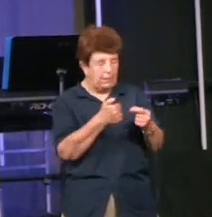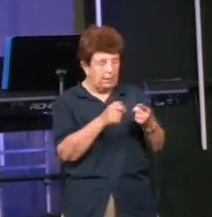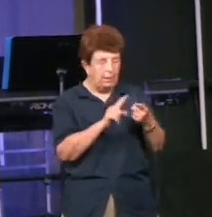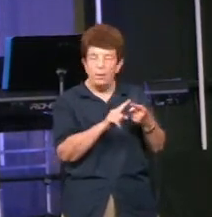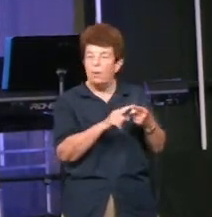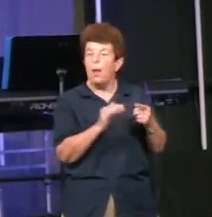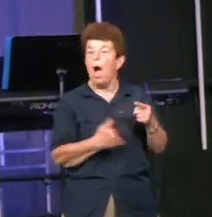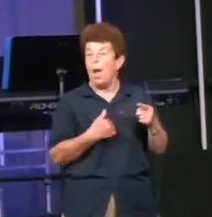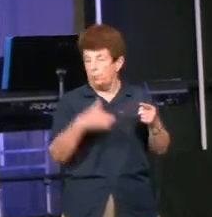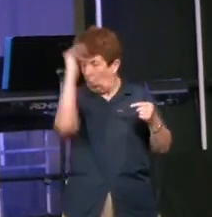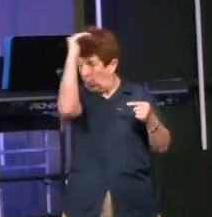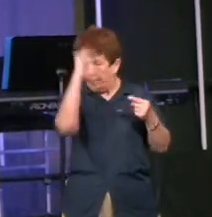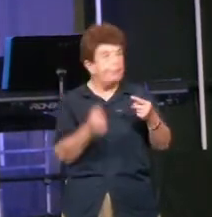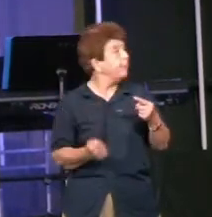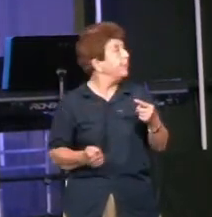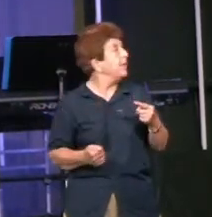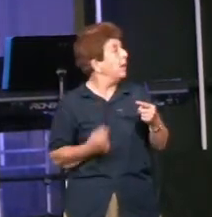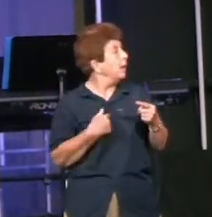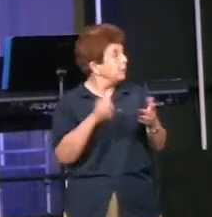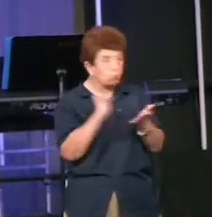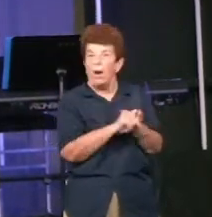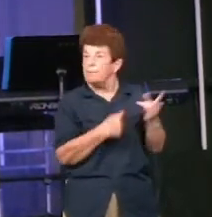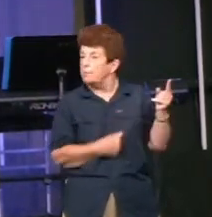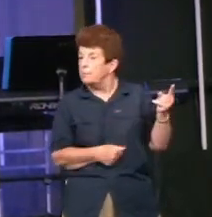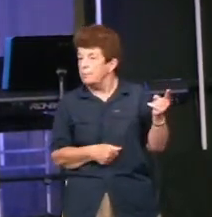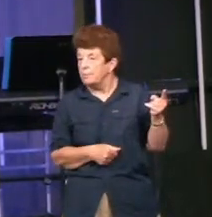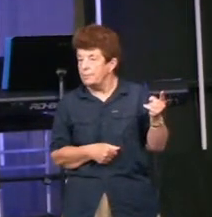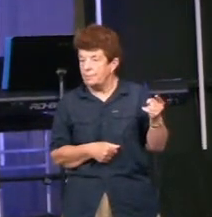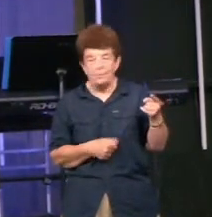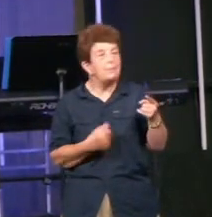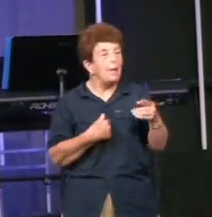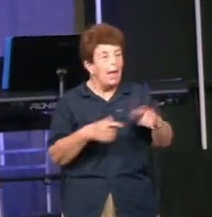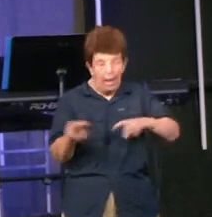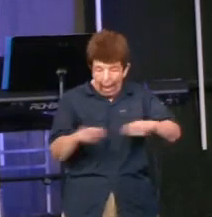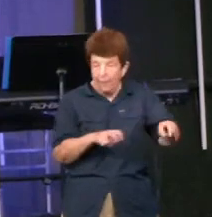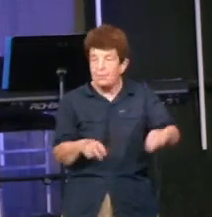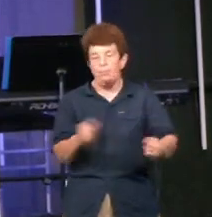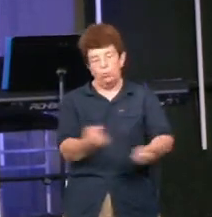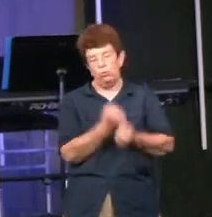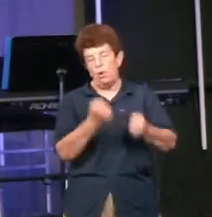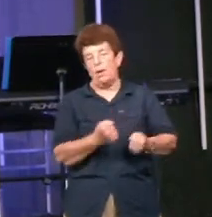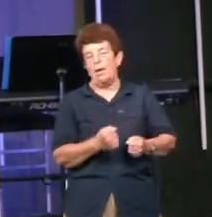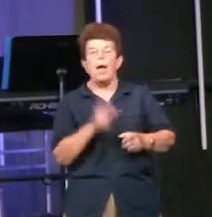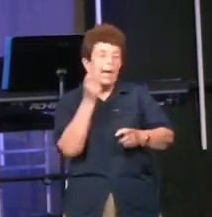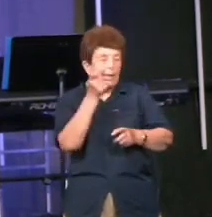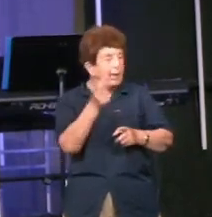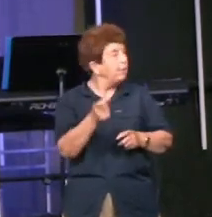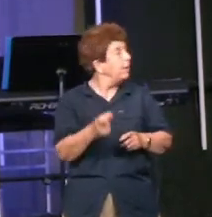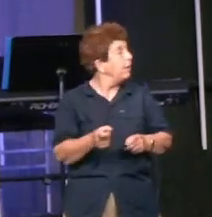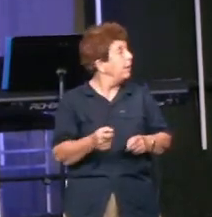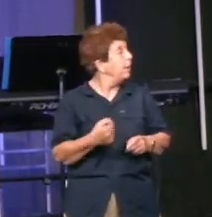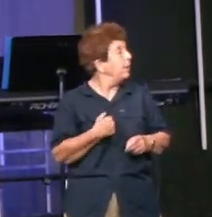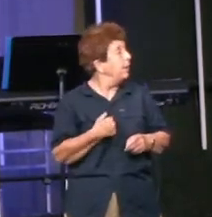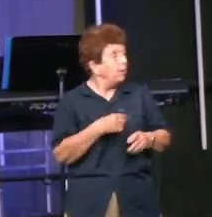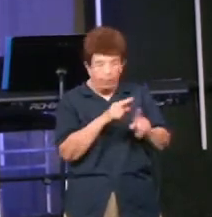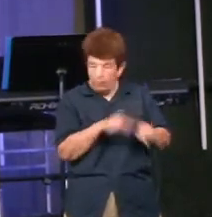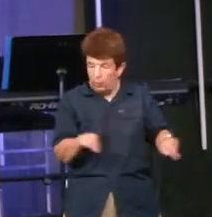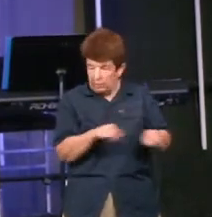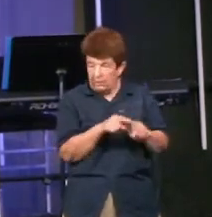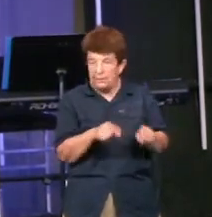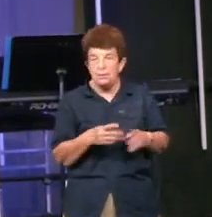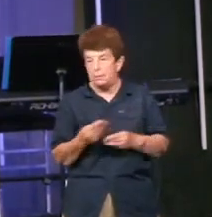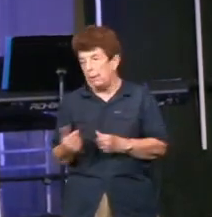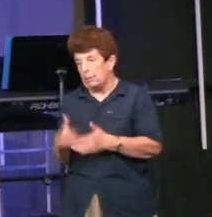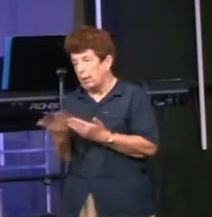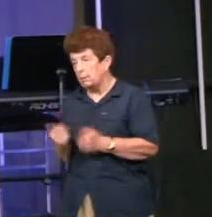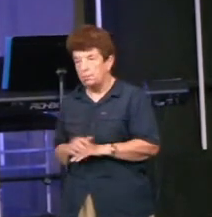would say I'm tall. I think that fits. I'm active, I'm strong, I'm caring, I'm musical some